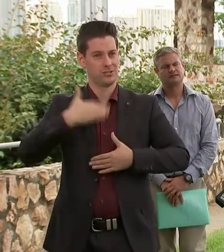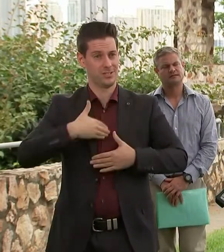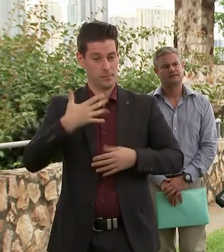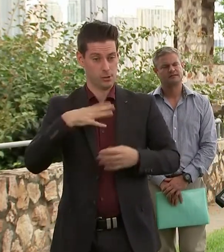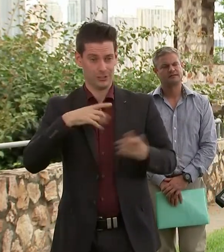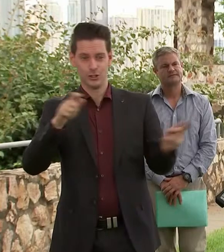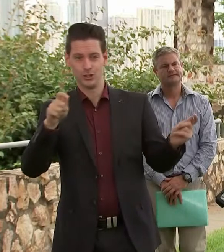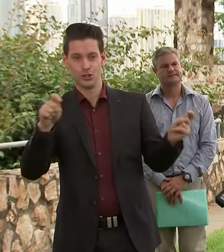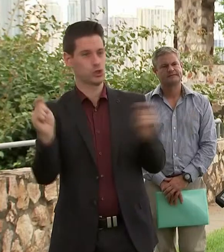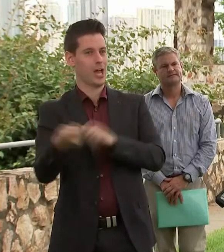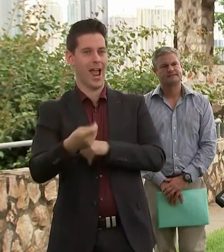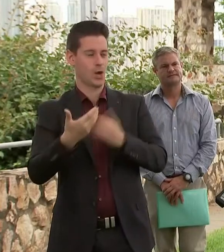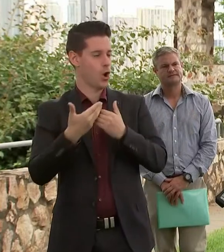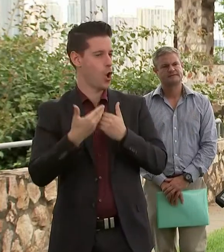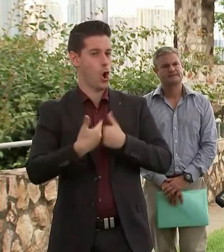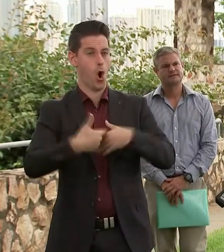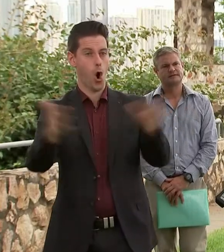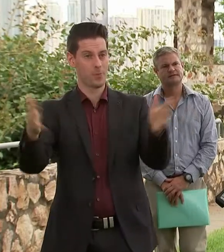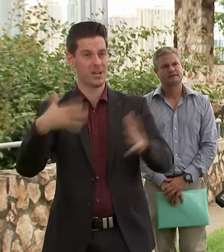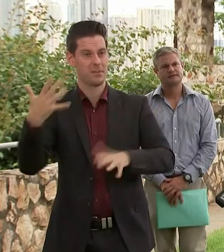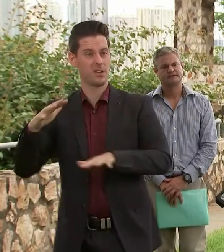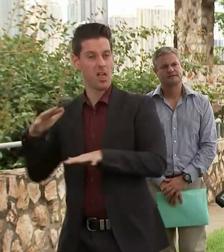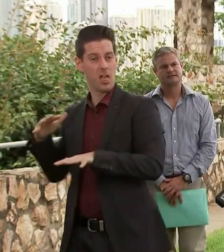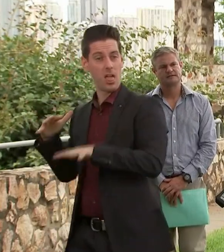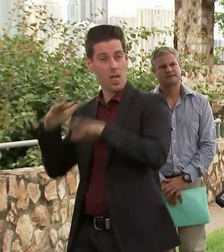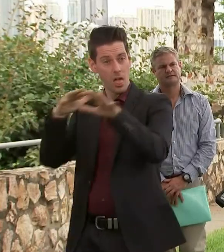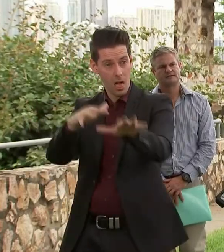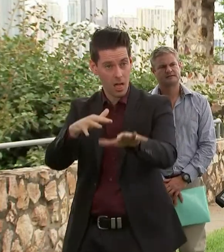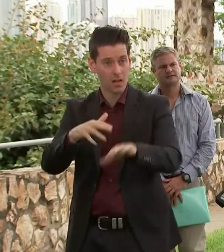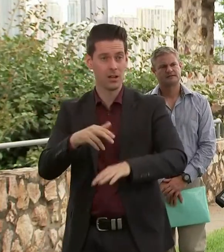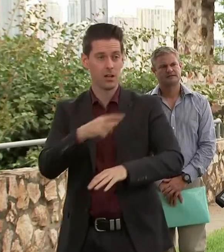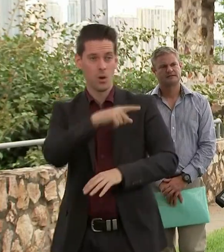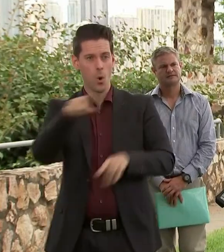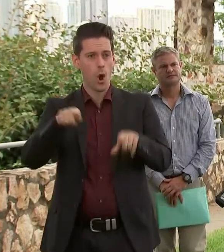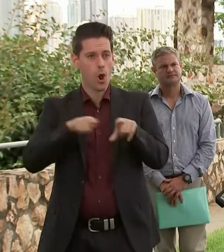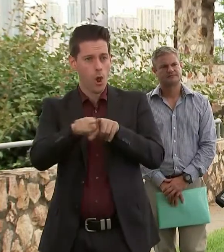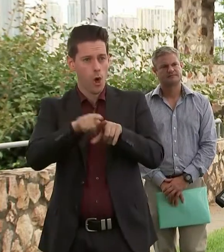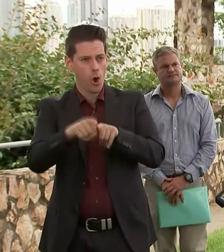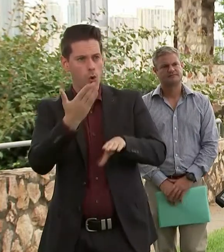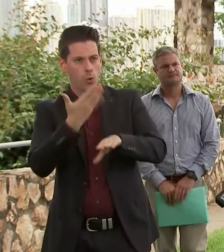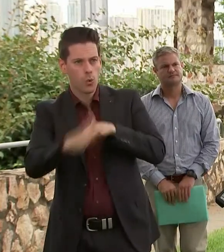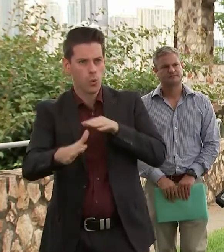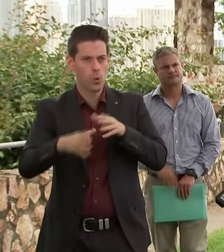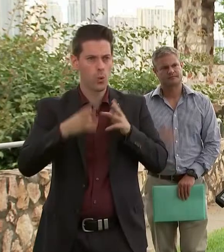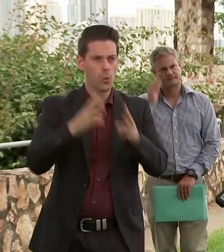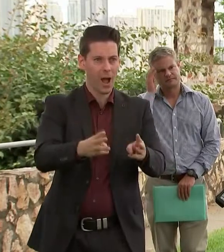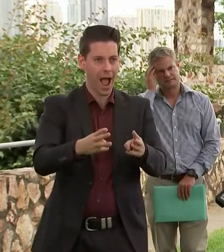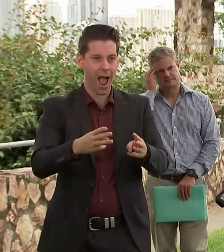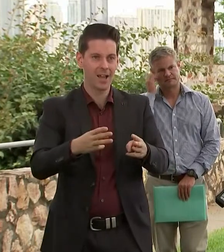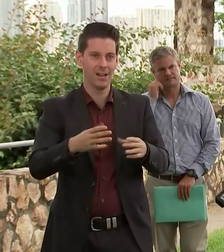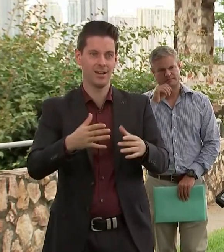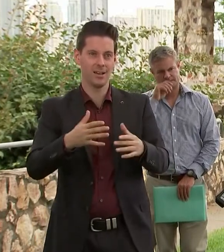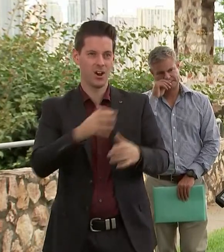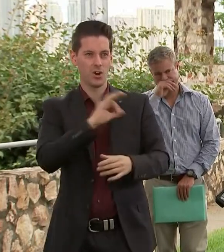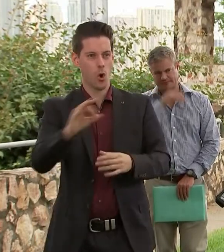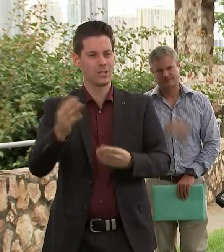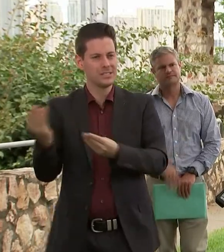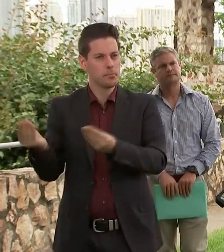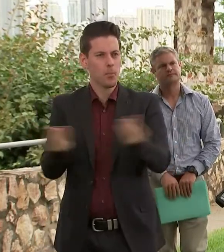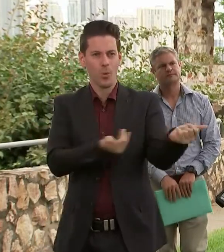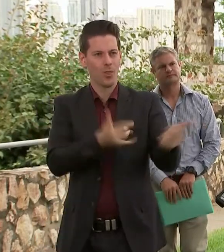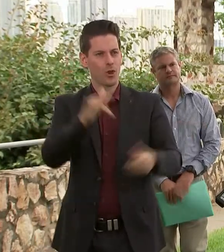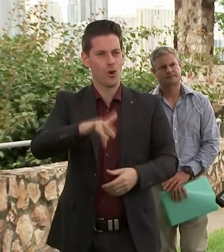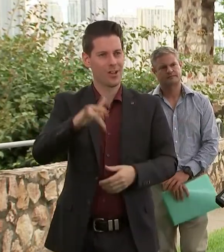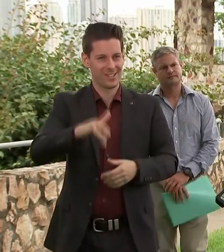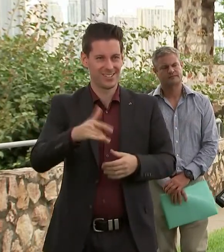it is a bit clunky. It's new, it's different, and a lot of people want to come in at once. So that's why in the